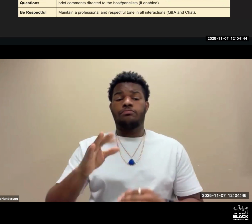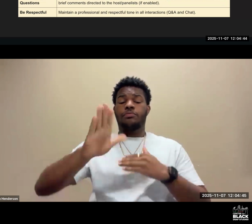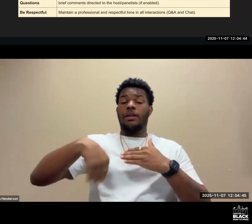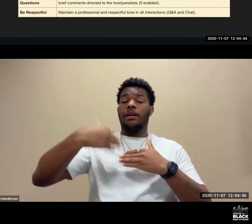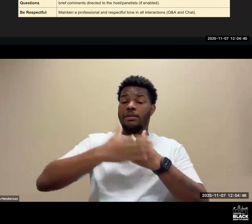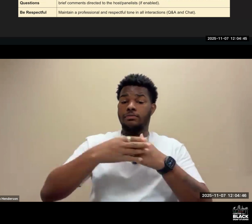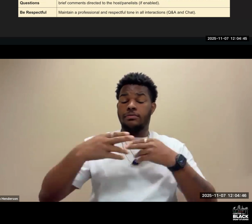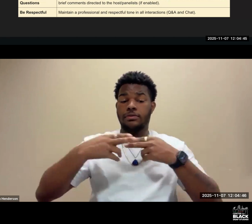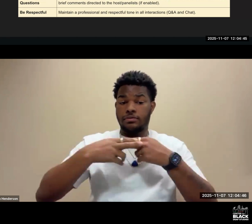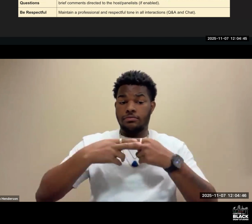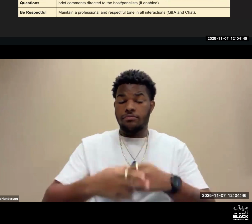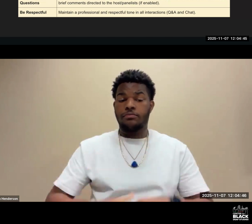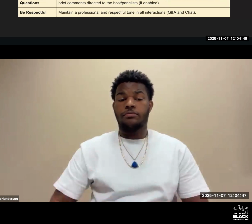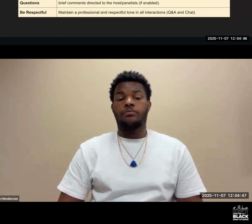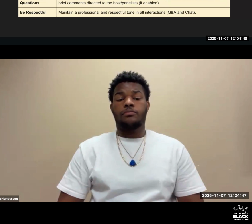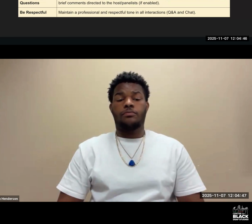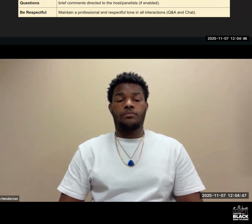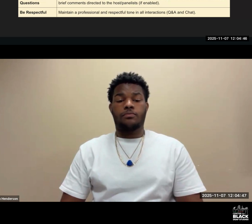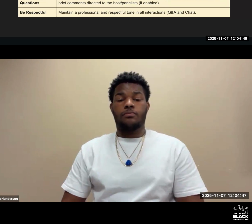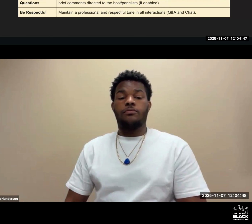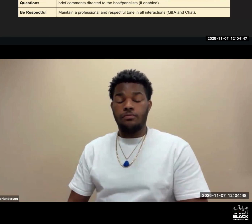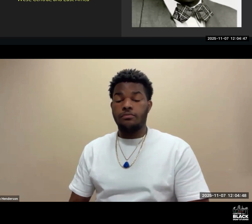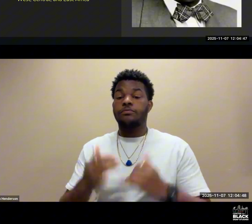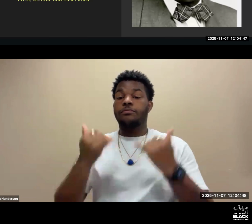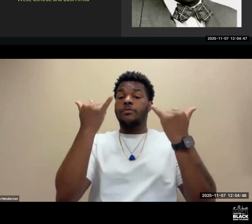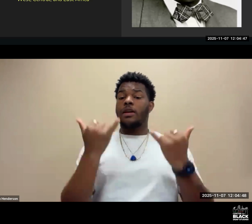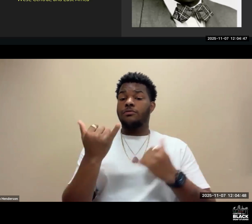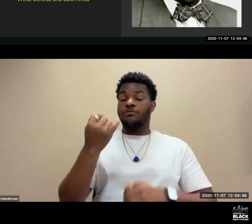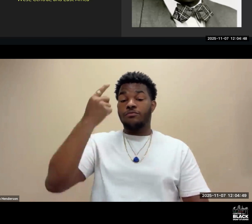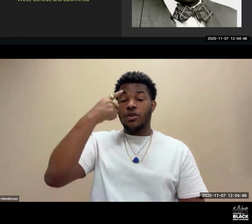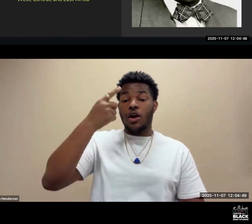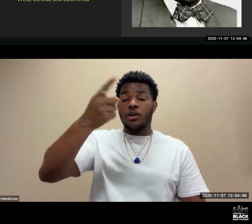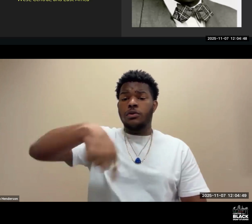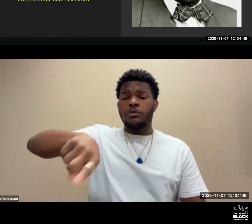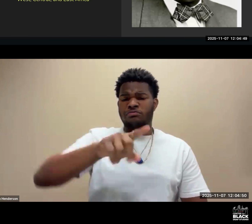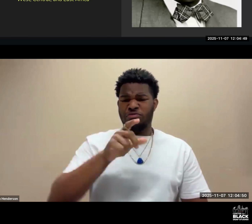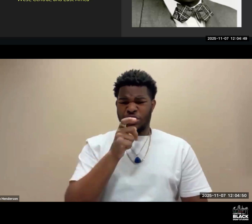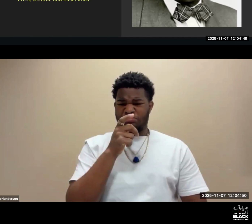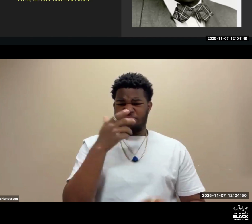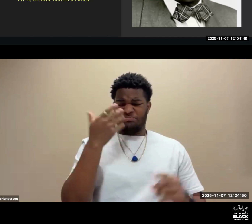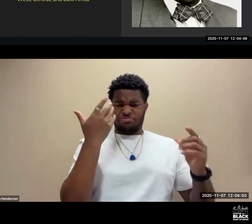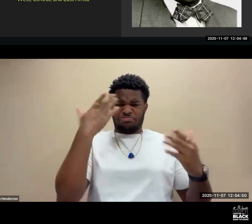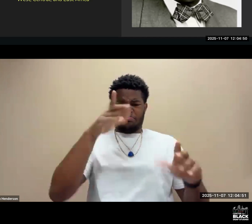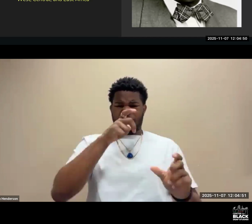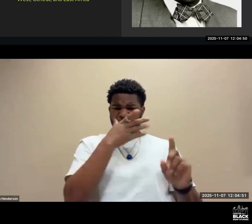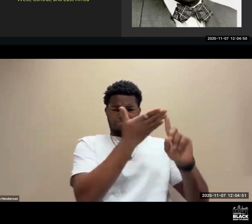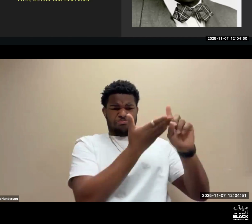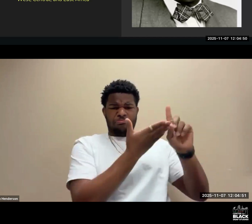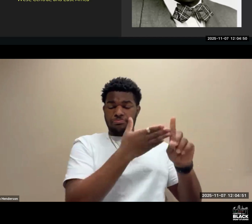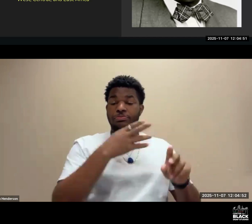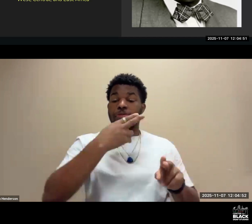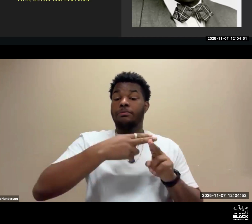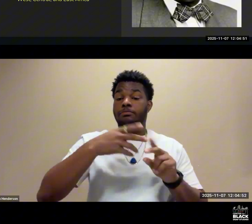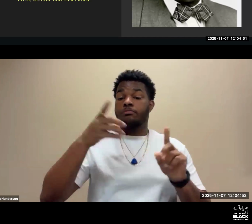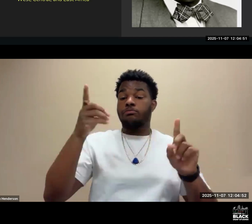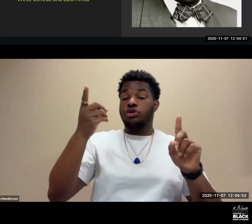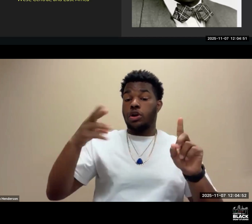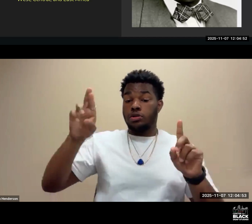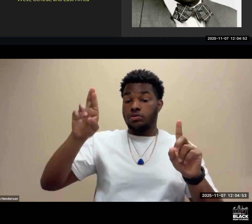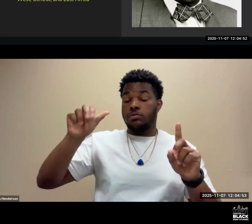any technical issues, there's the chat. And please be respectful as well. We also want to let you know who the series is named after.